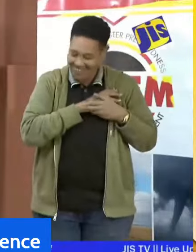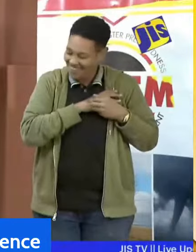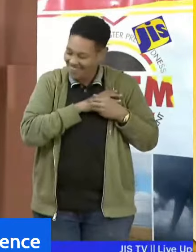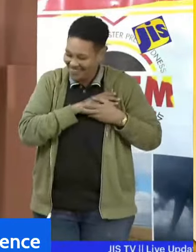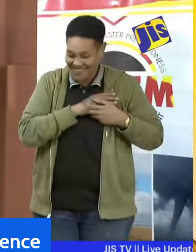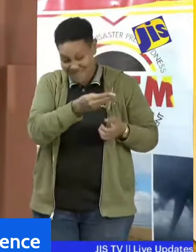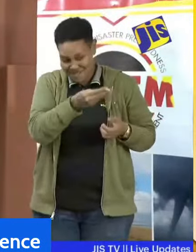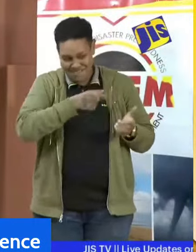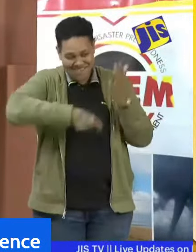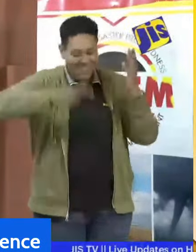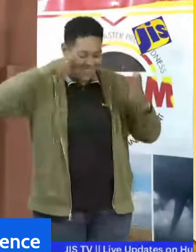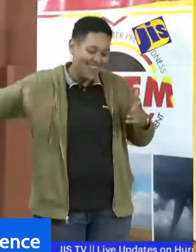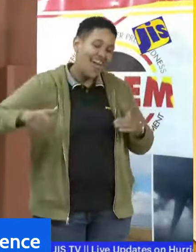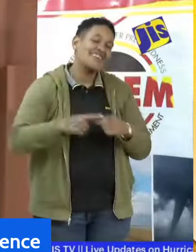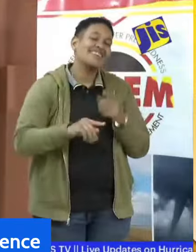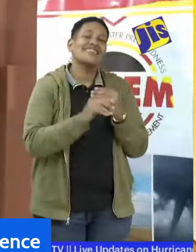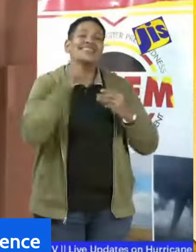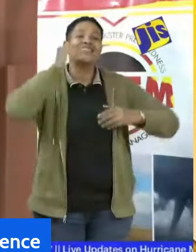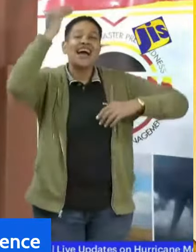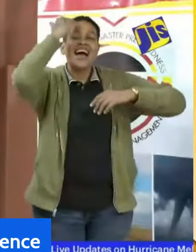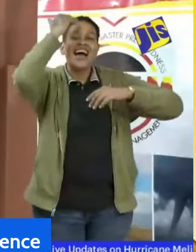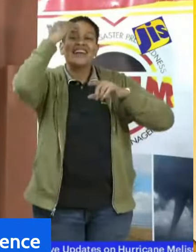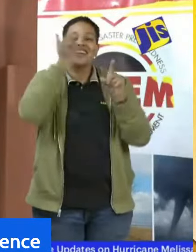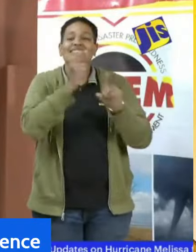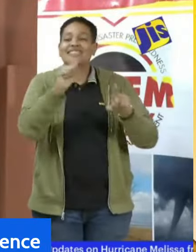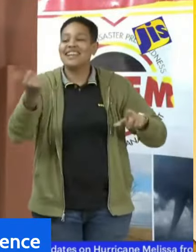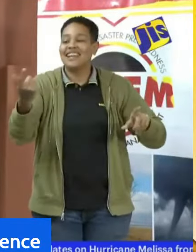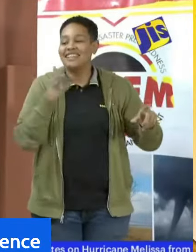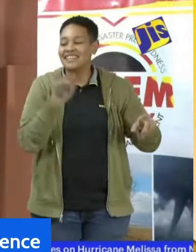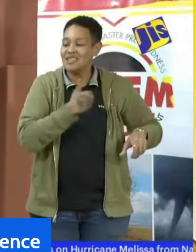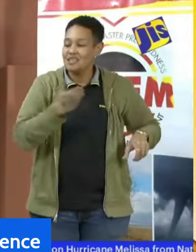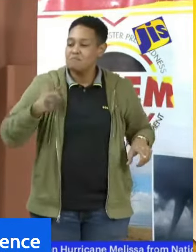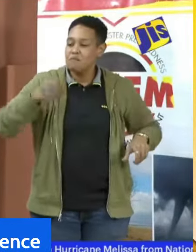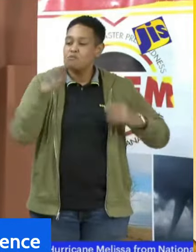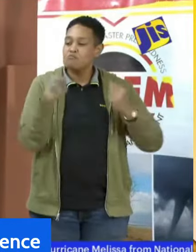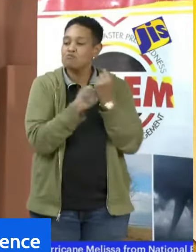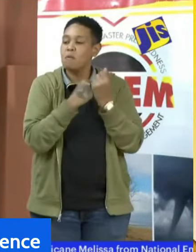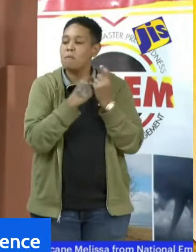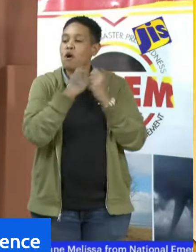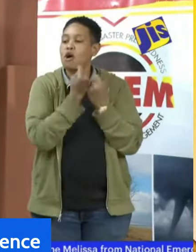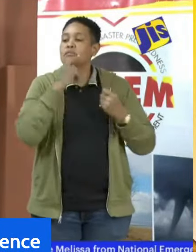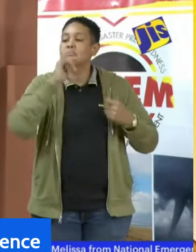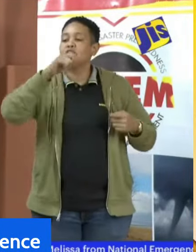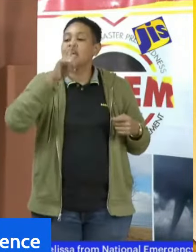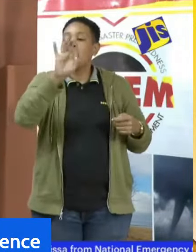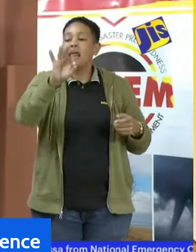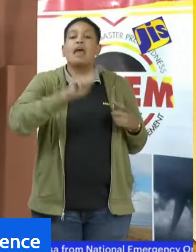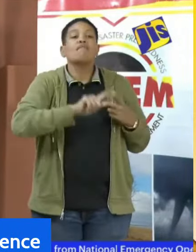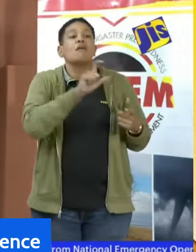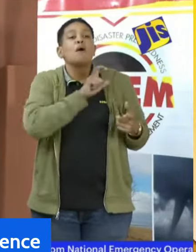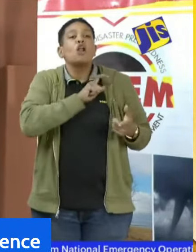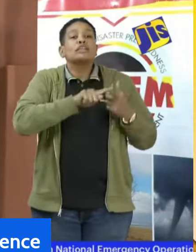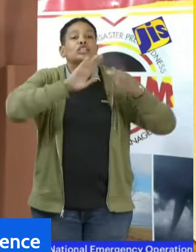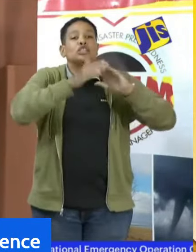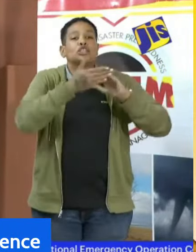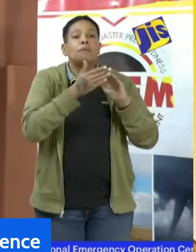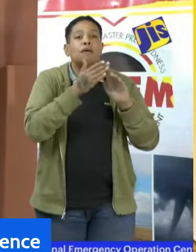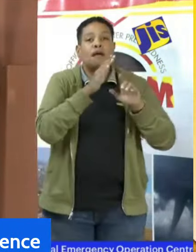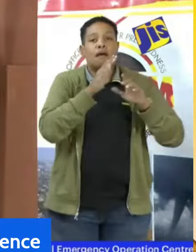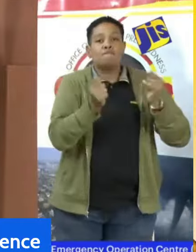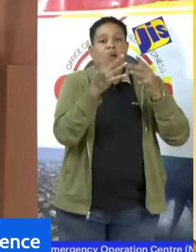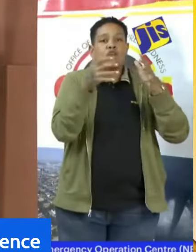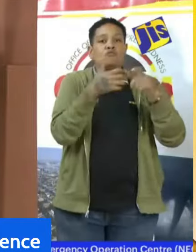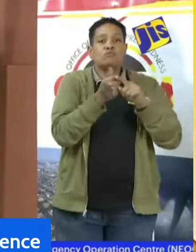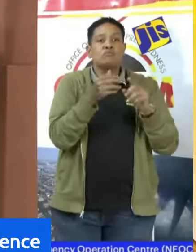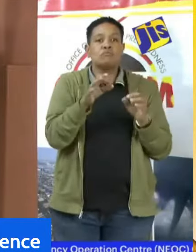And to acknowledge the members of the support team, the JDF, the police, the Jamaica Fire Brigade,